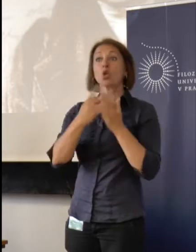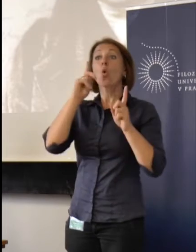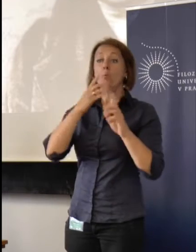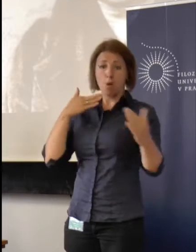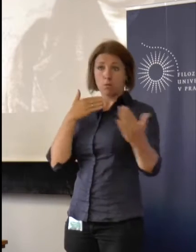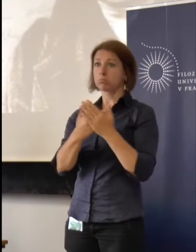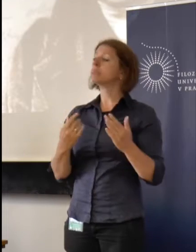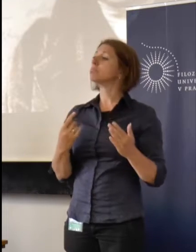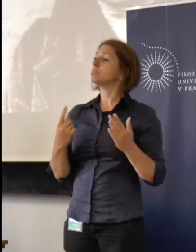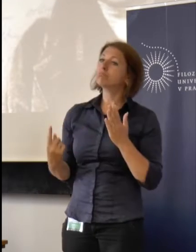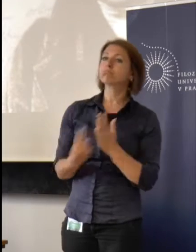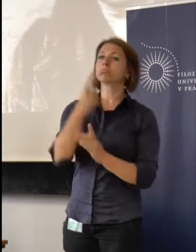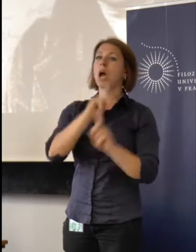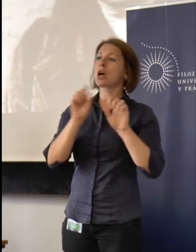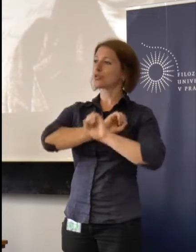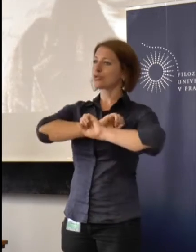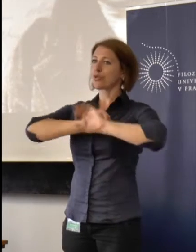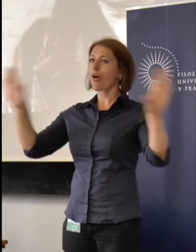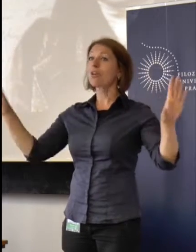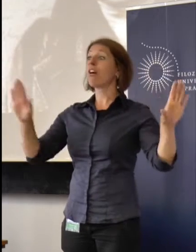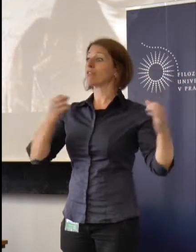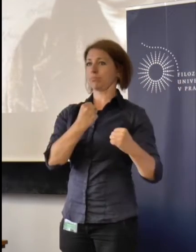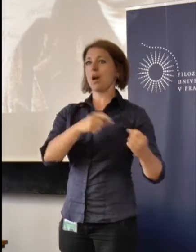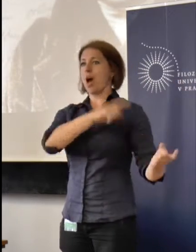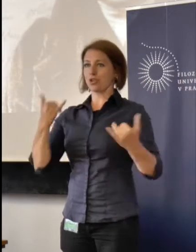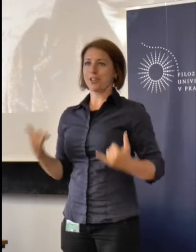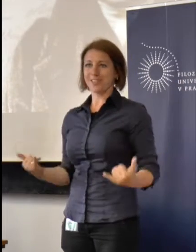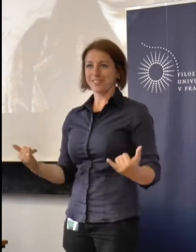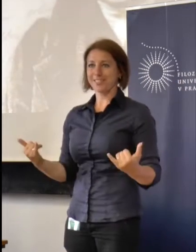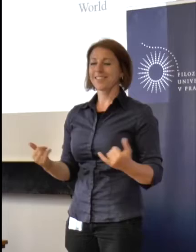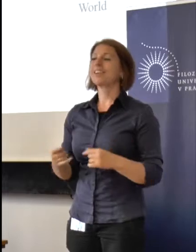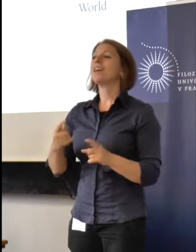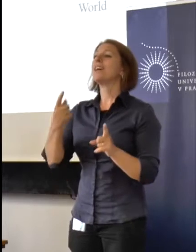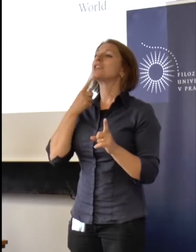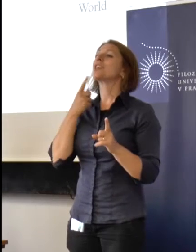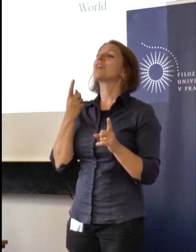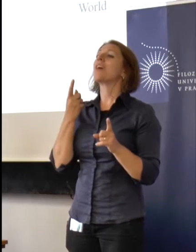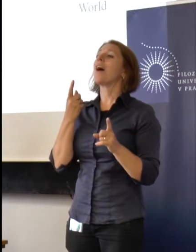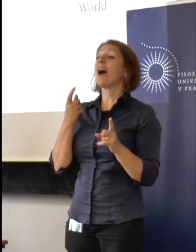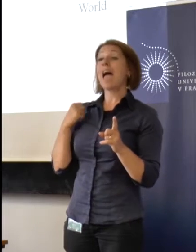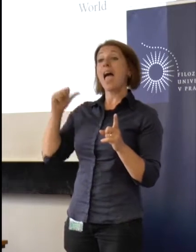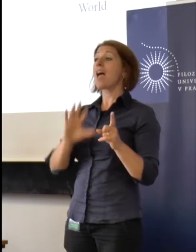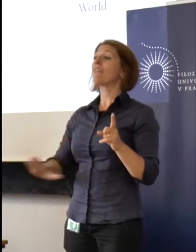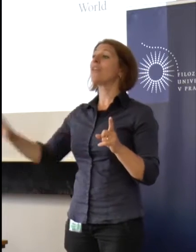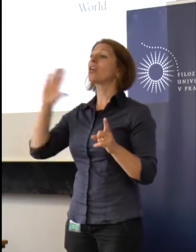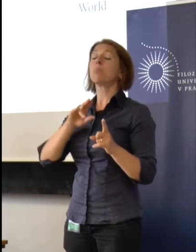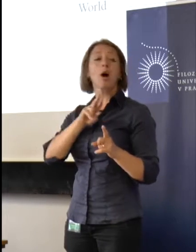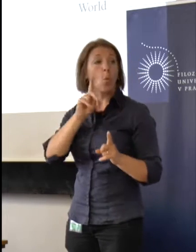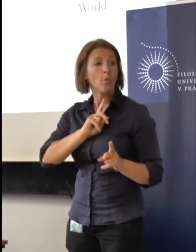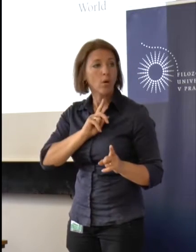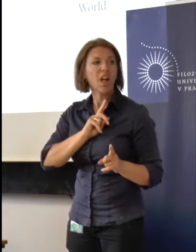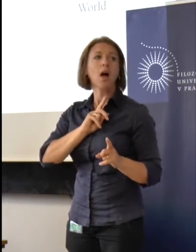the European thinking, in the European reflection on language. So first what we had is 2,000 years of